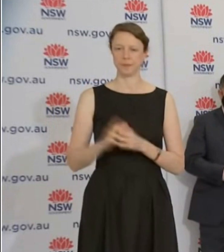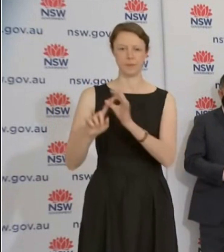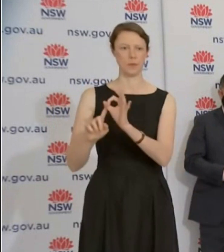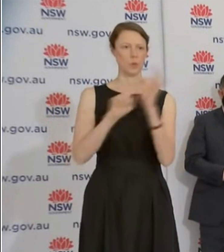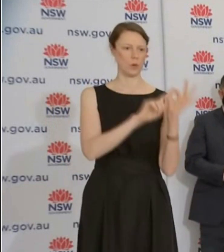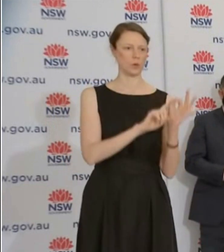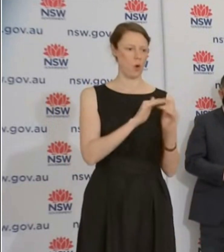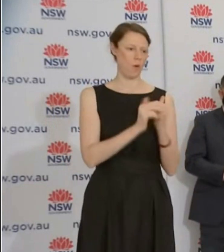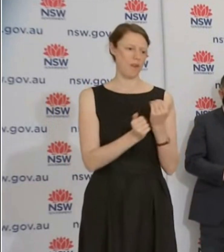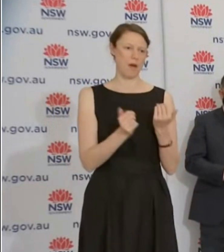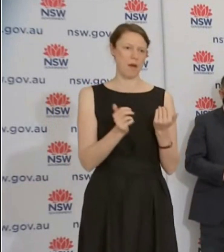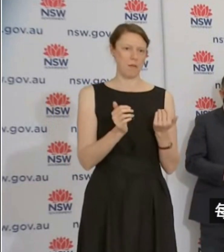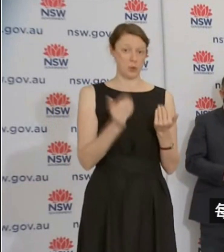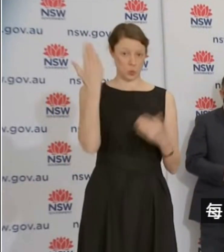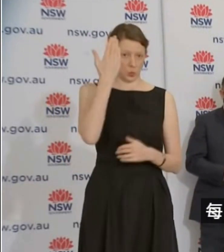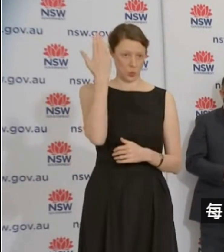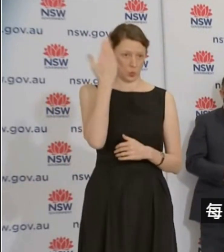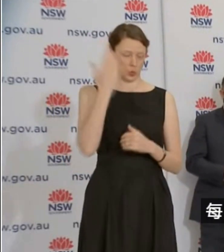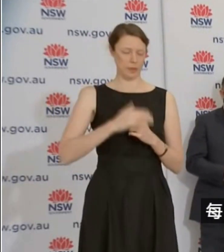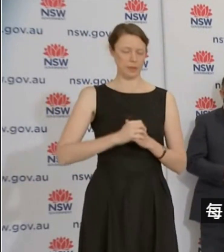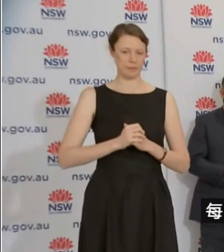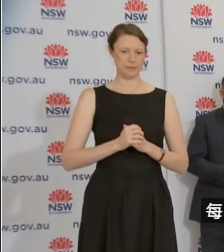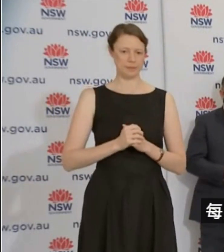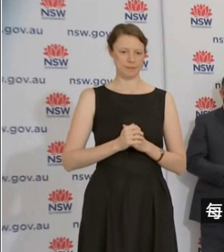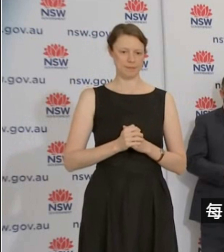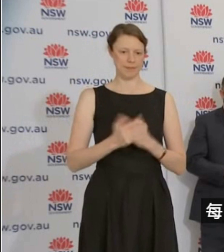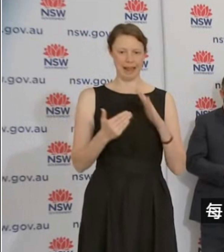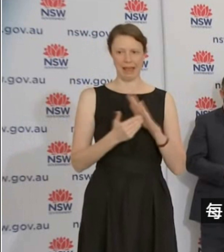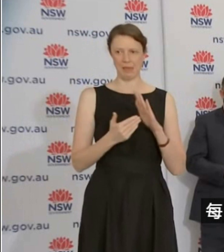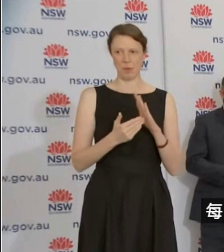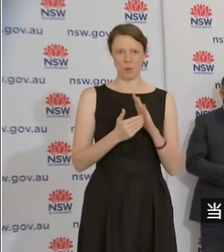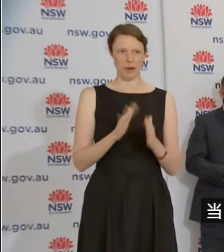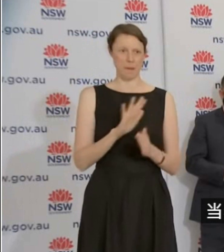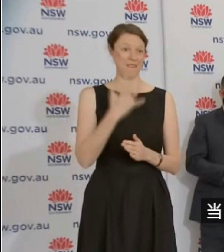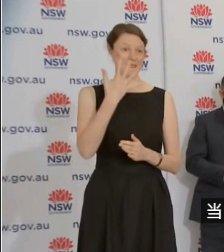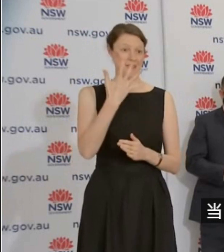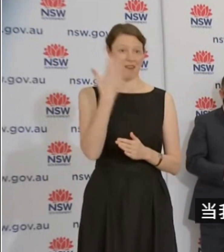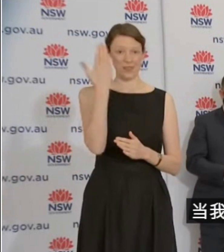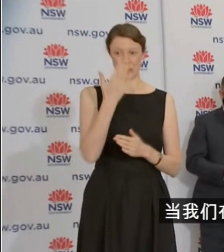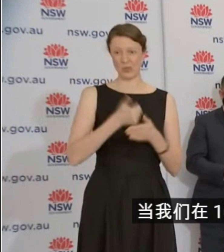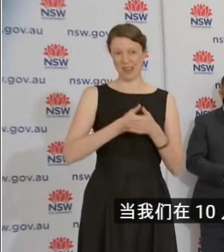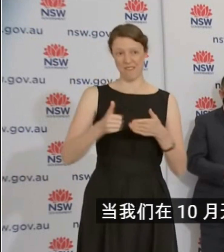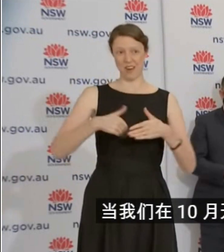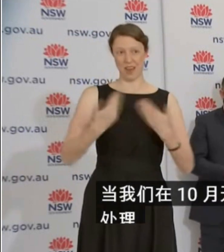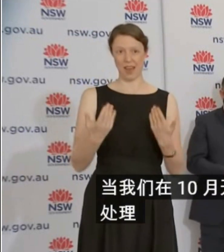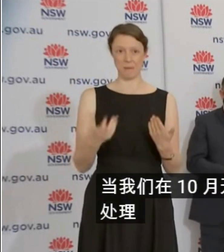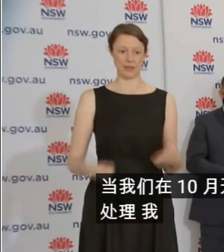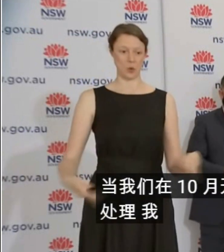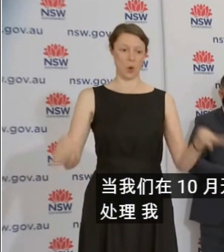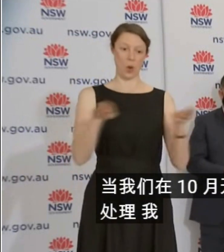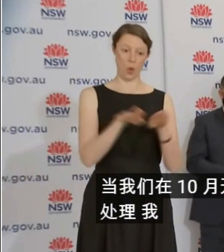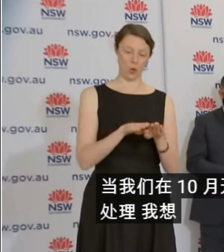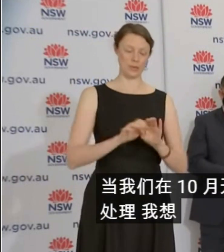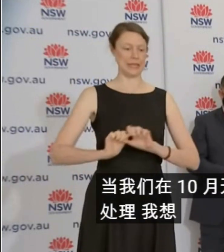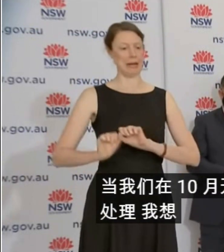5 schools a day being closed for COVID at the current caseload. when we go to open up in October, what's the